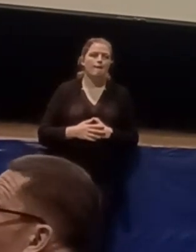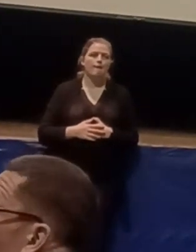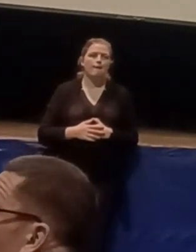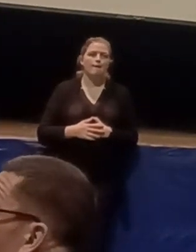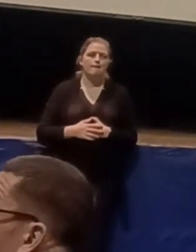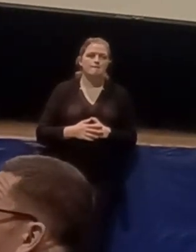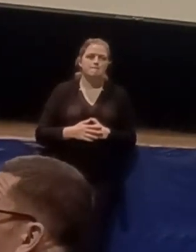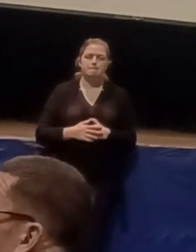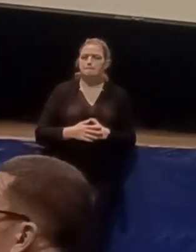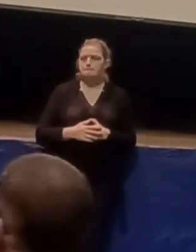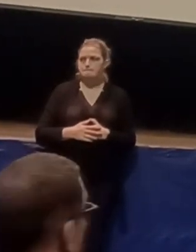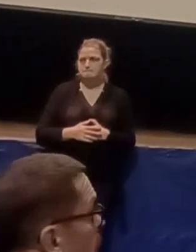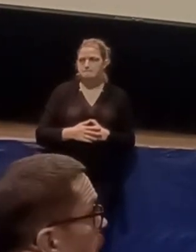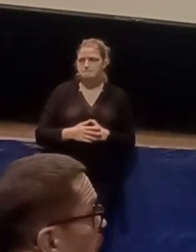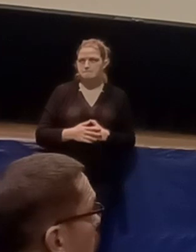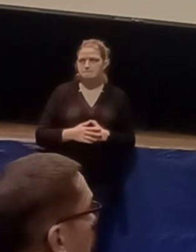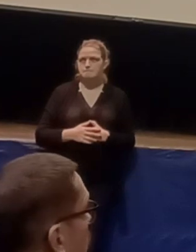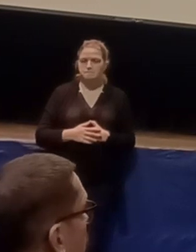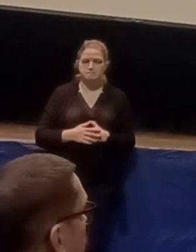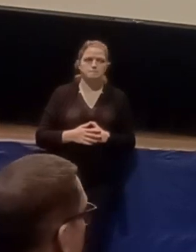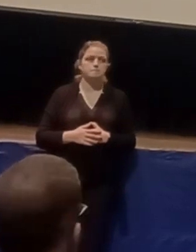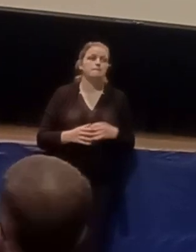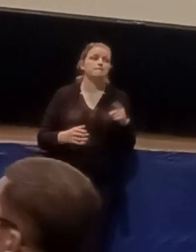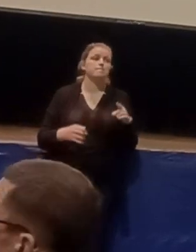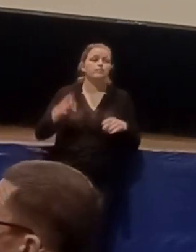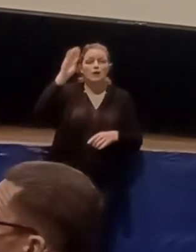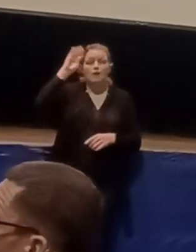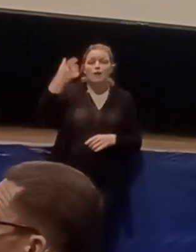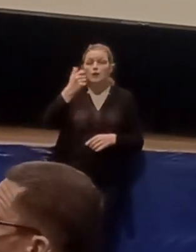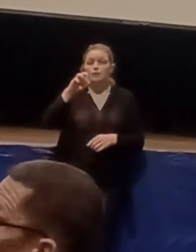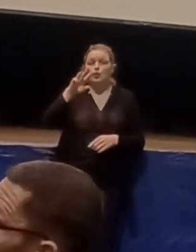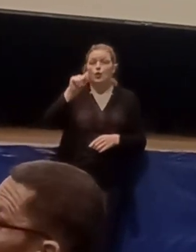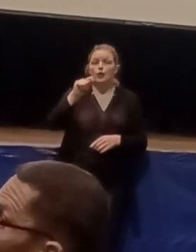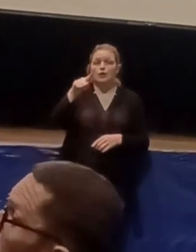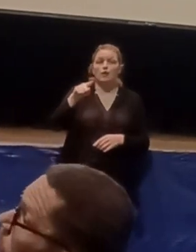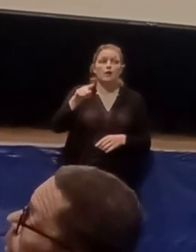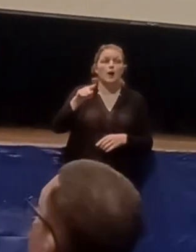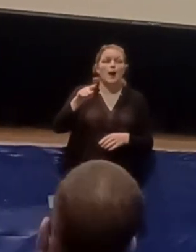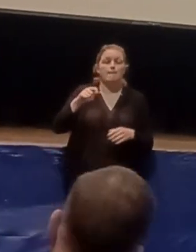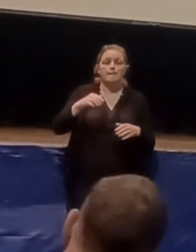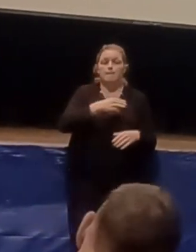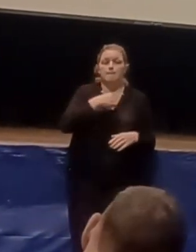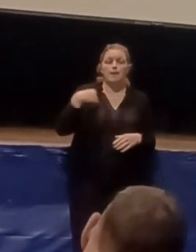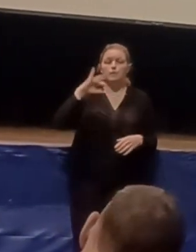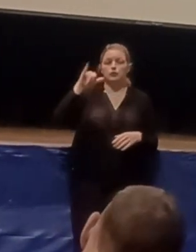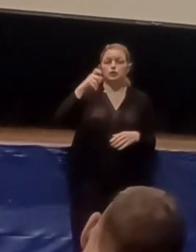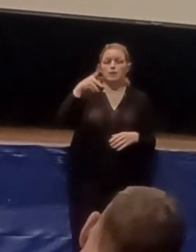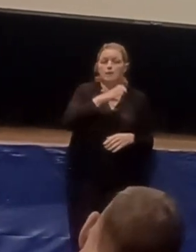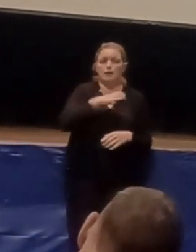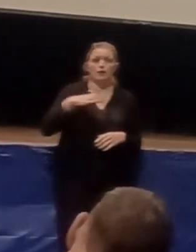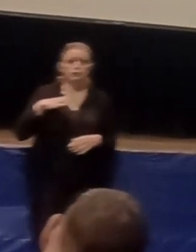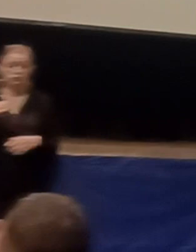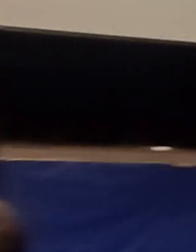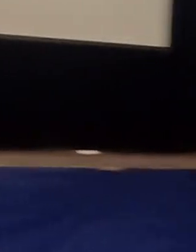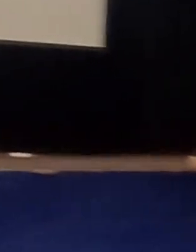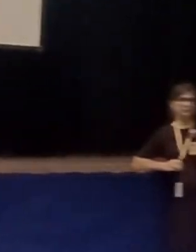Good, thank you very much. We're here next. Hi, my name is Kurt Thorne. I'm a member of the JP Neighborhood Council and of the Arbor Way